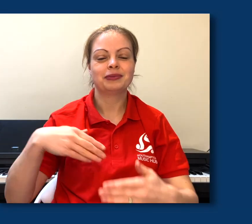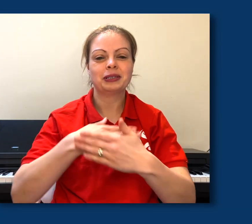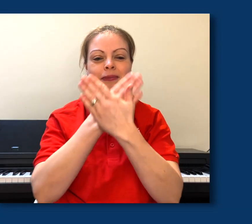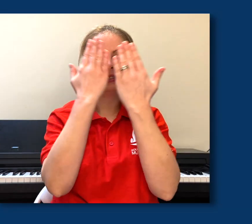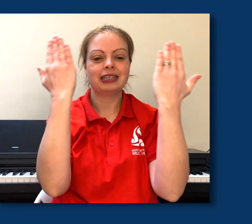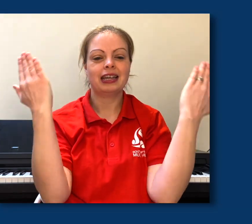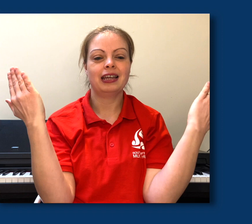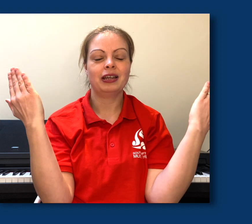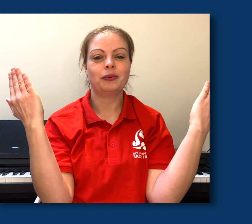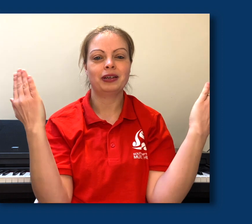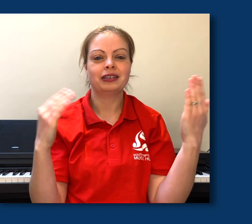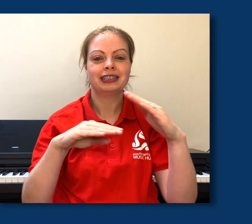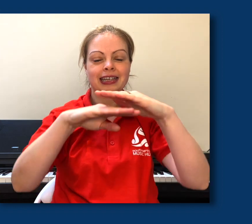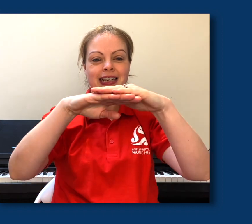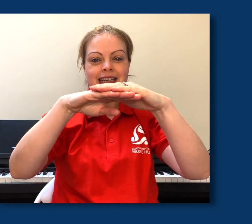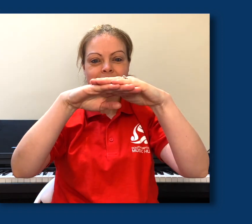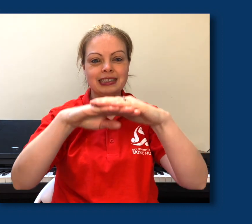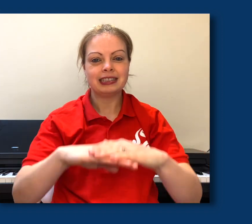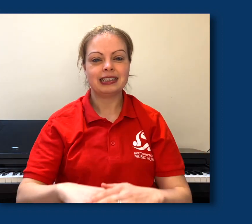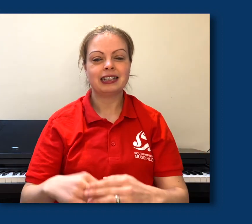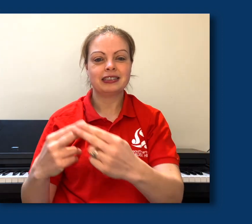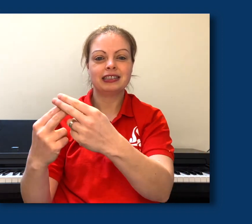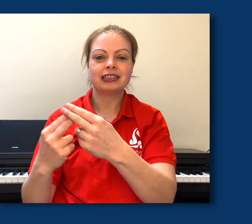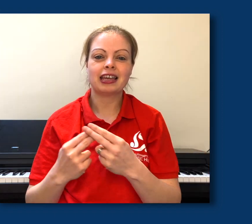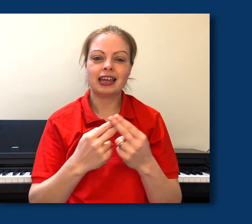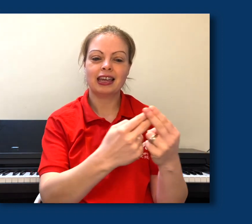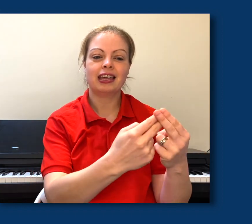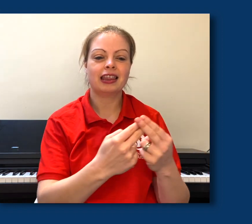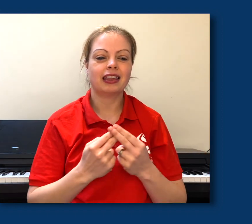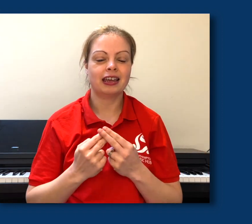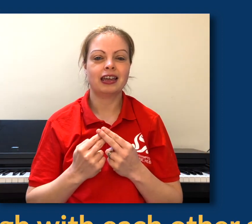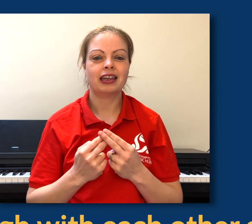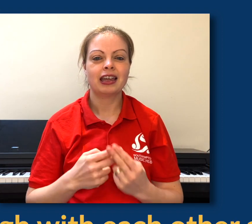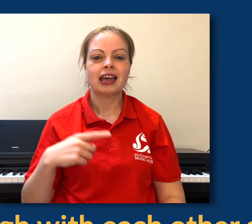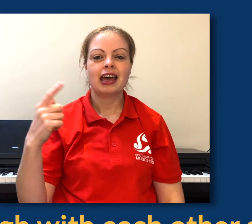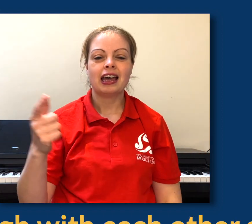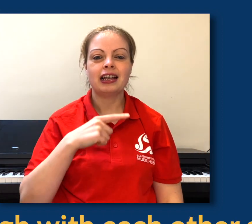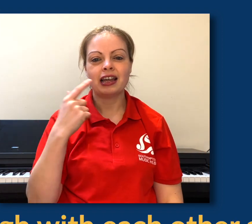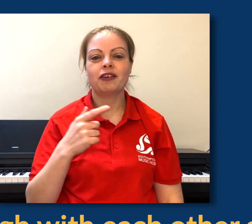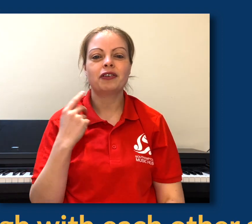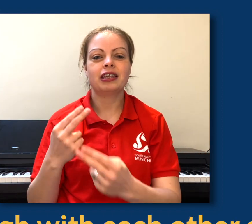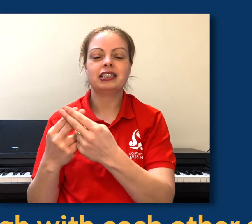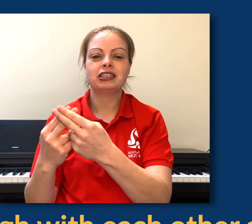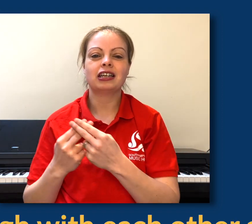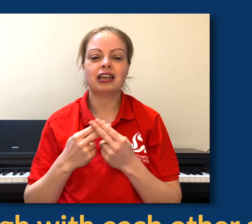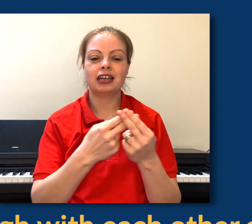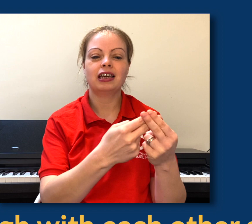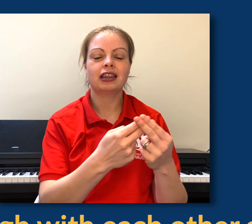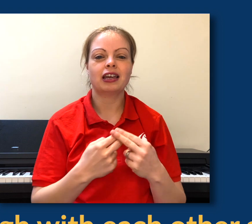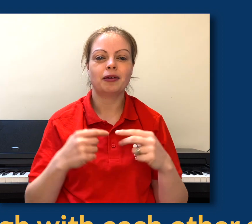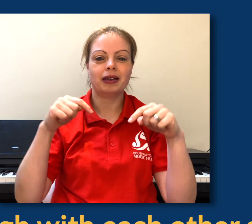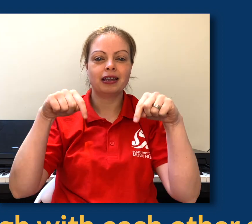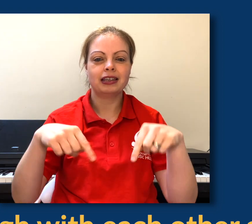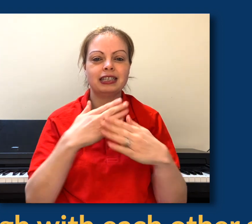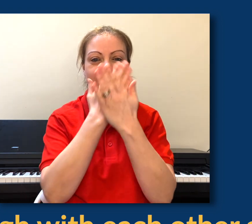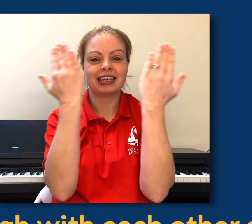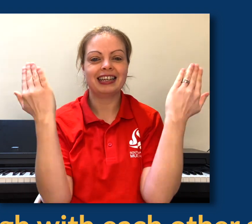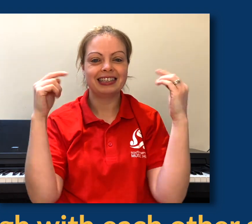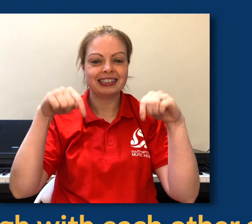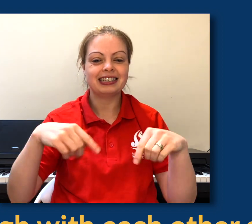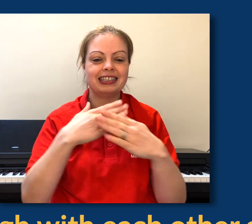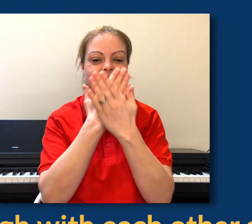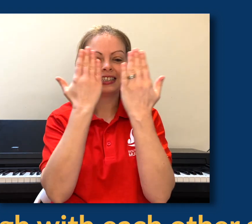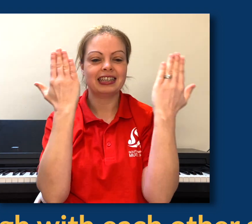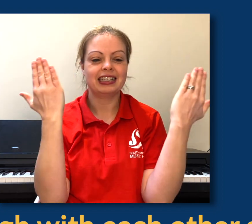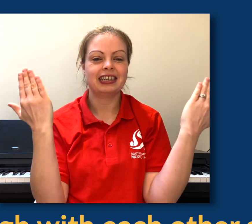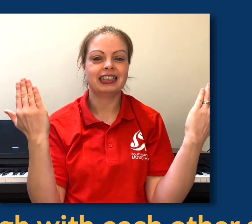I hope someday we'll sit down together and laugh with each other about these